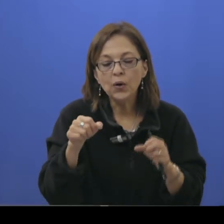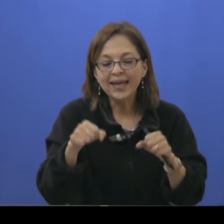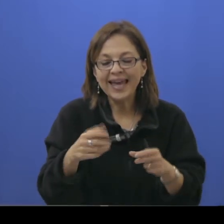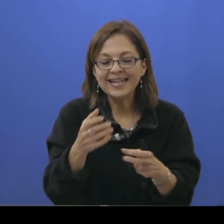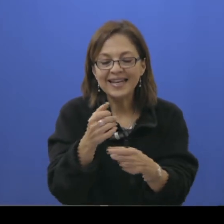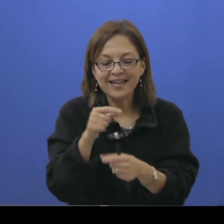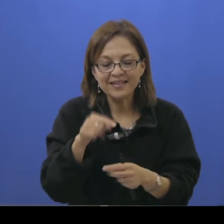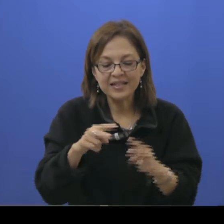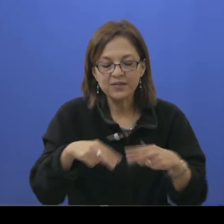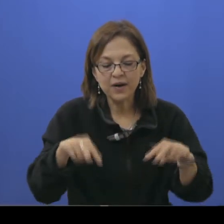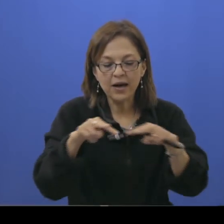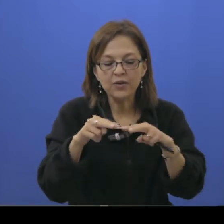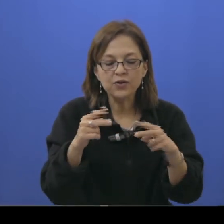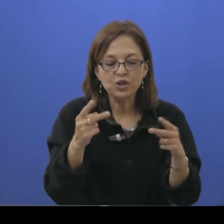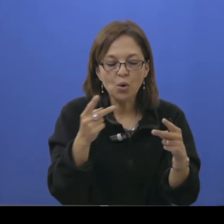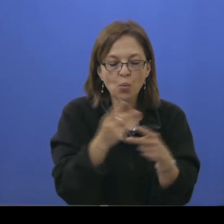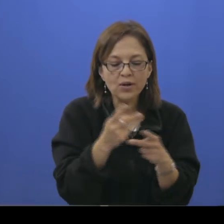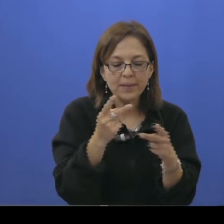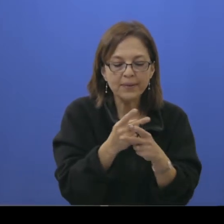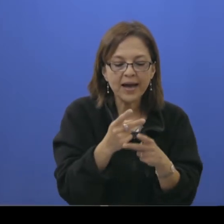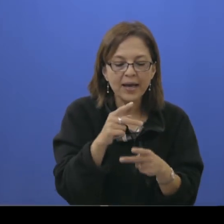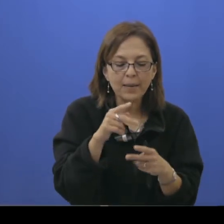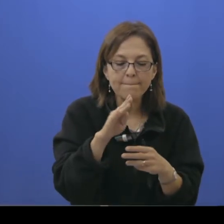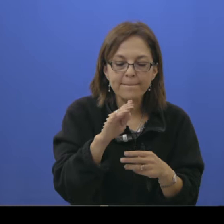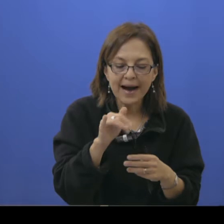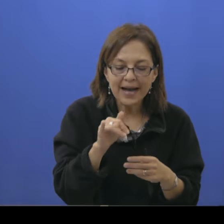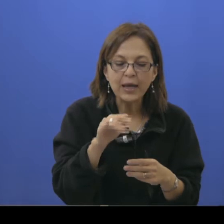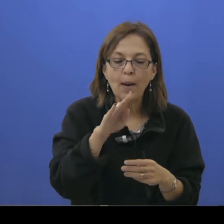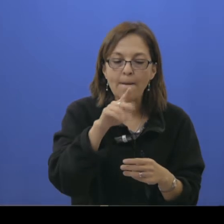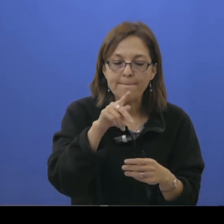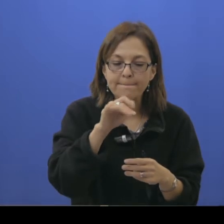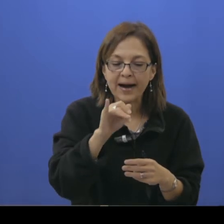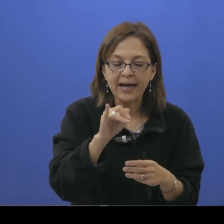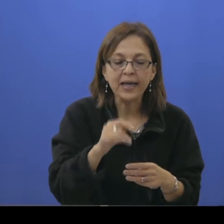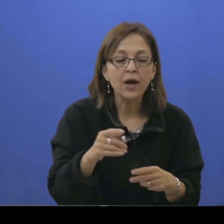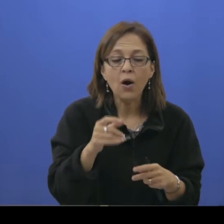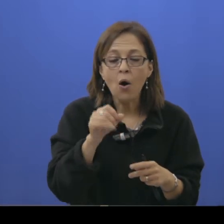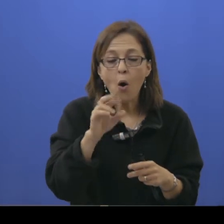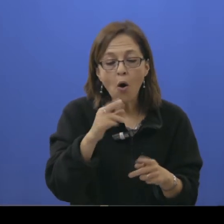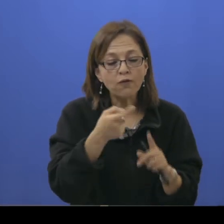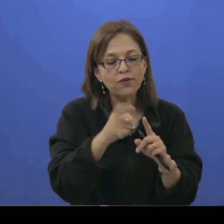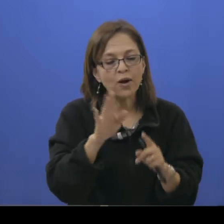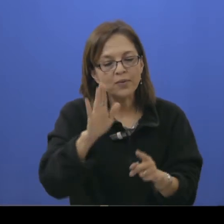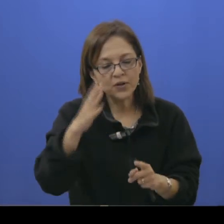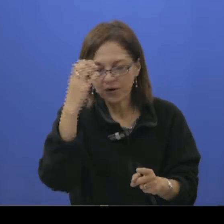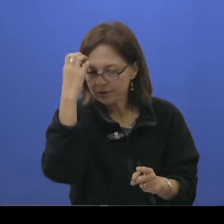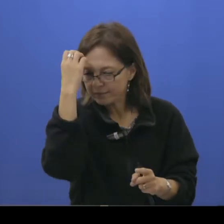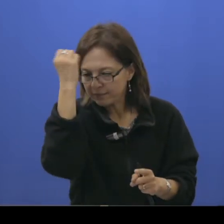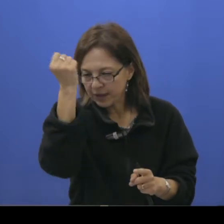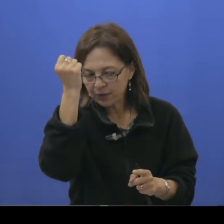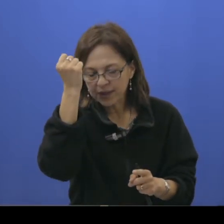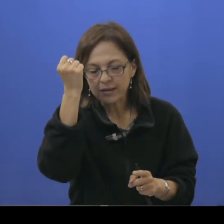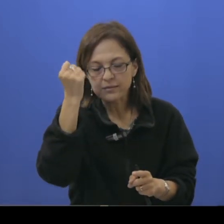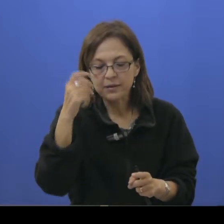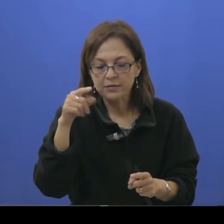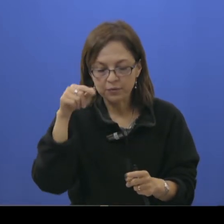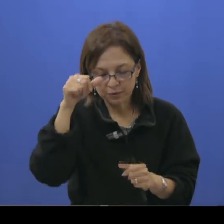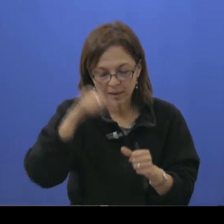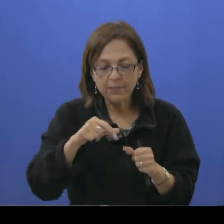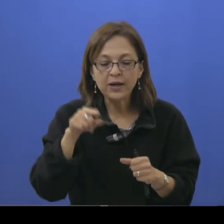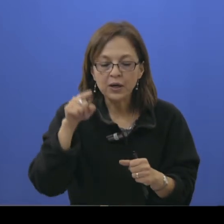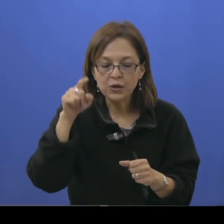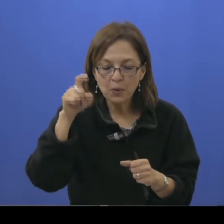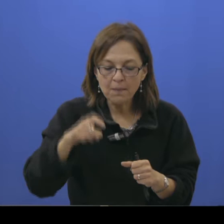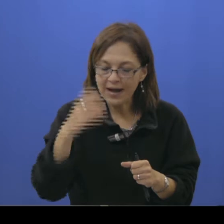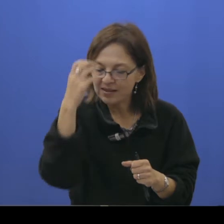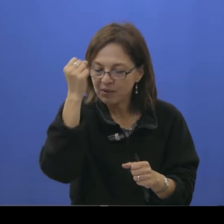You can get these values multiplying by pi or from your memory.